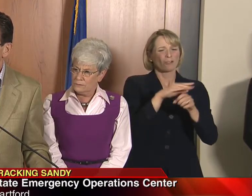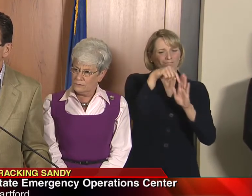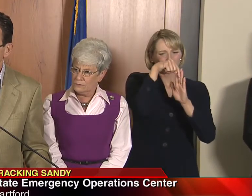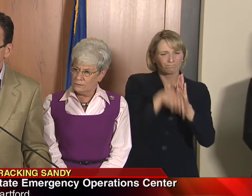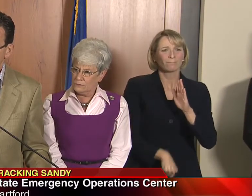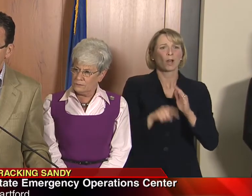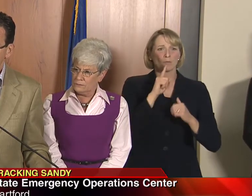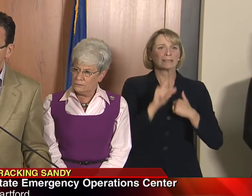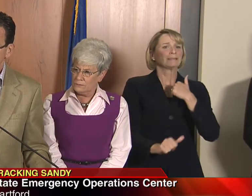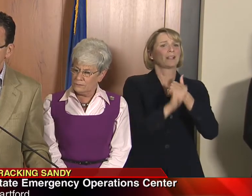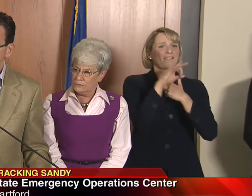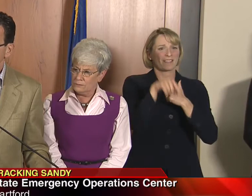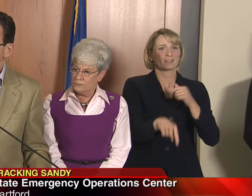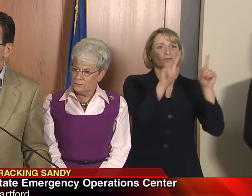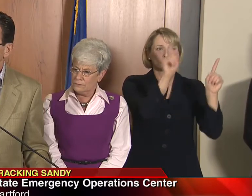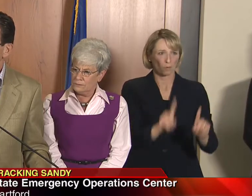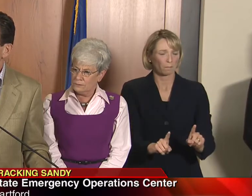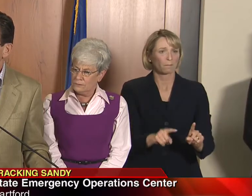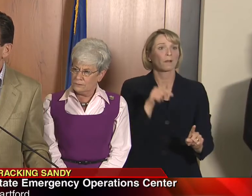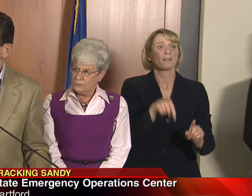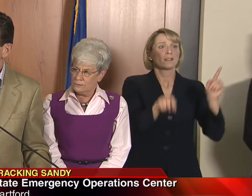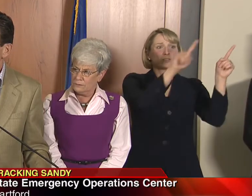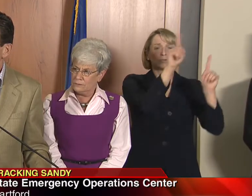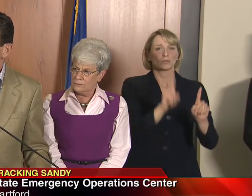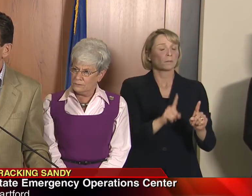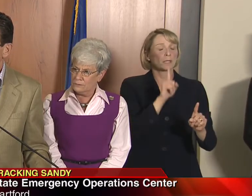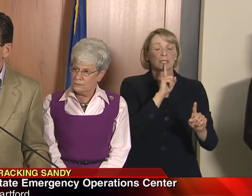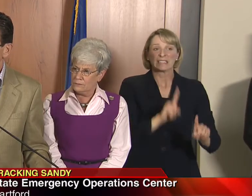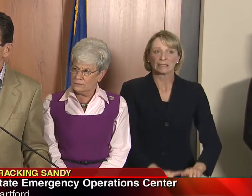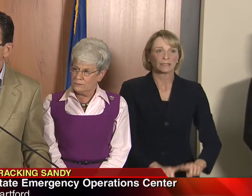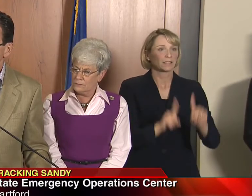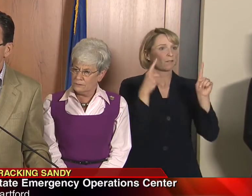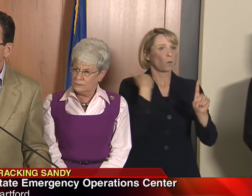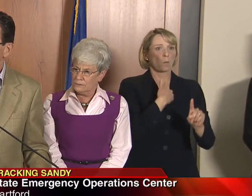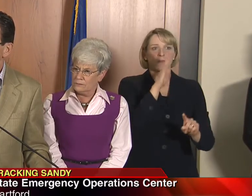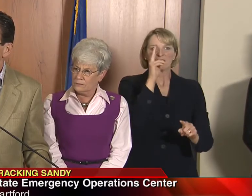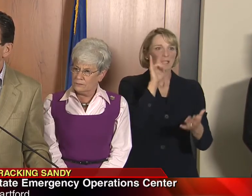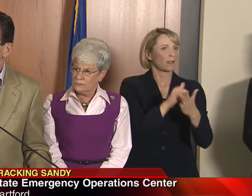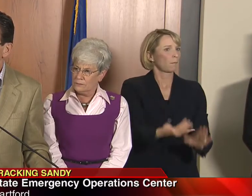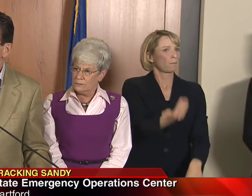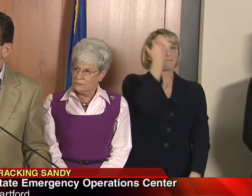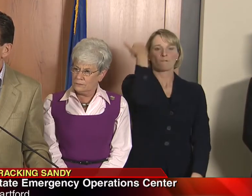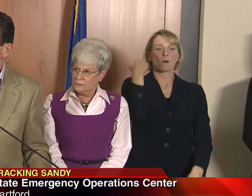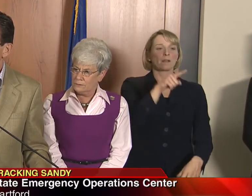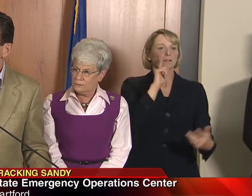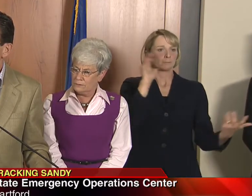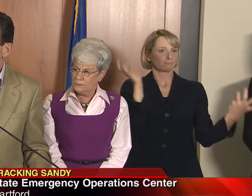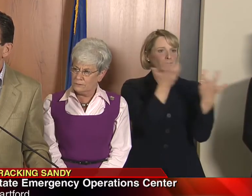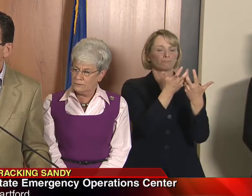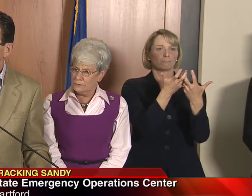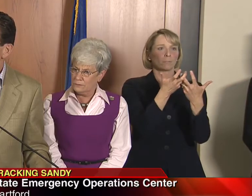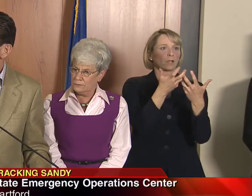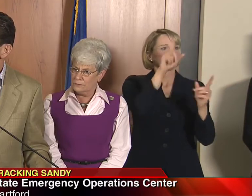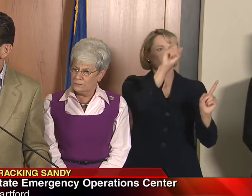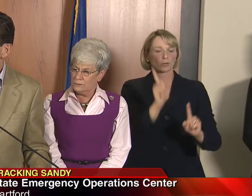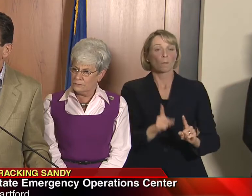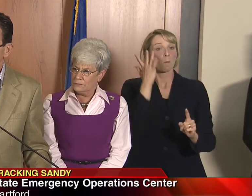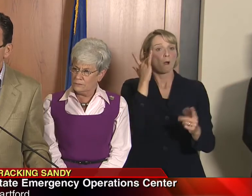this storm. This is a storm unlike anyone that we've ever experienced. This is a hybrid storm, a part hurricane,